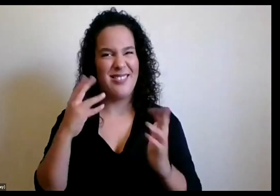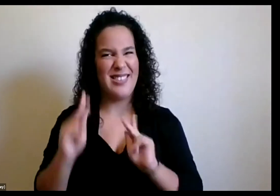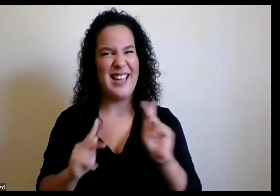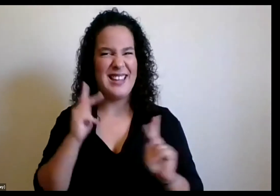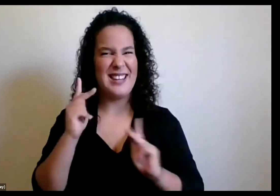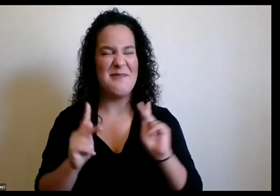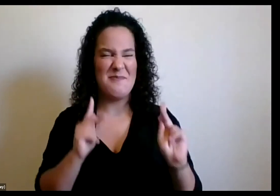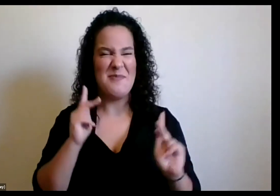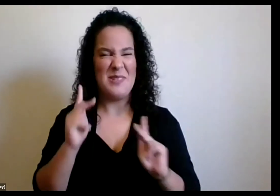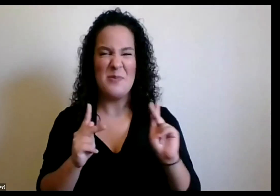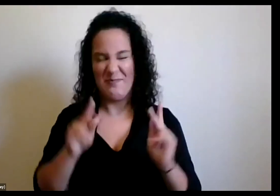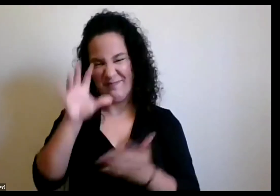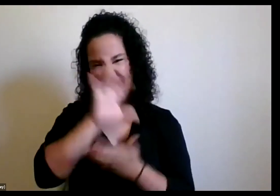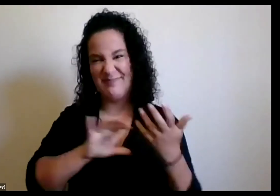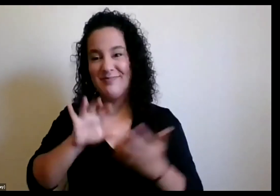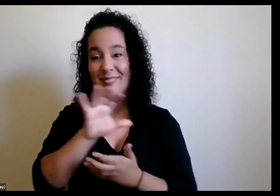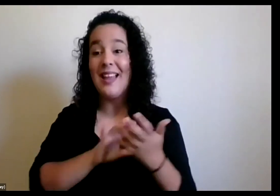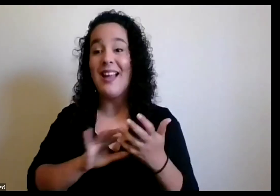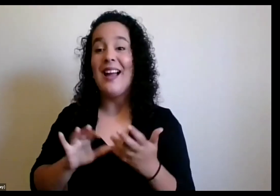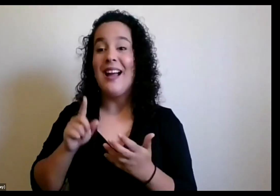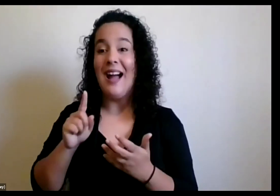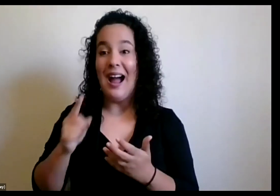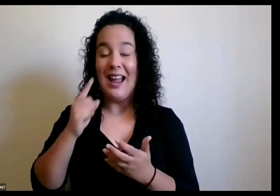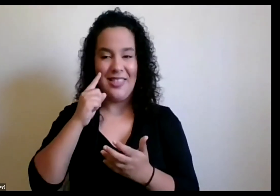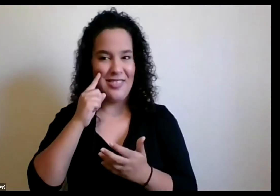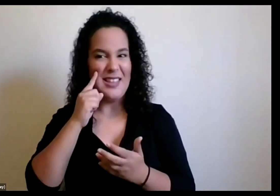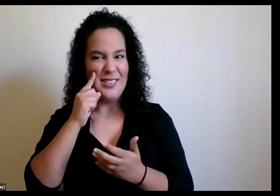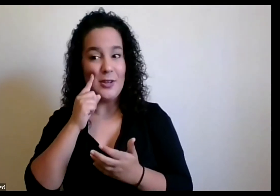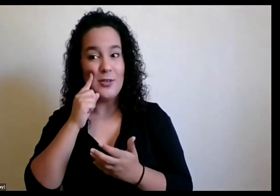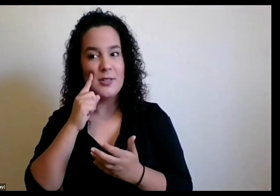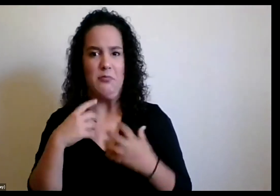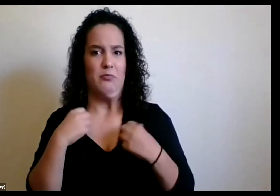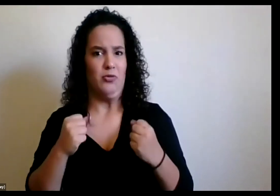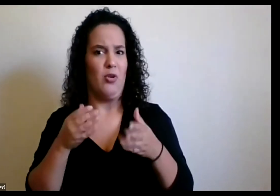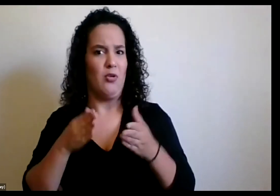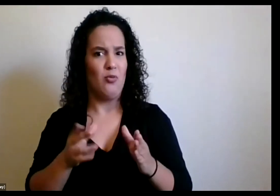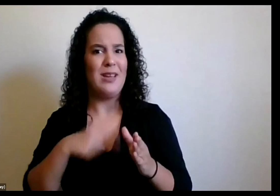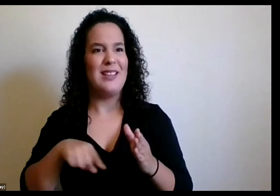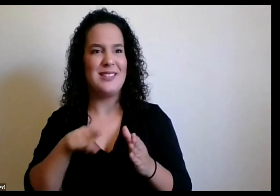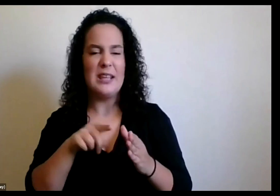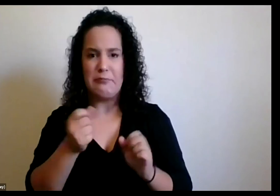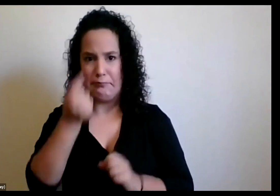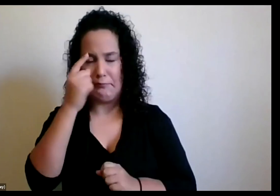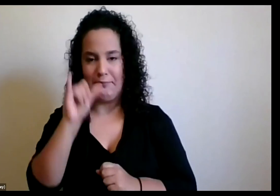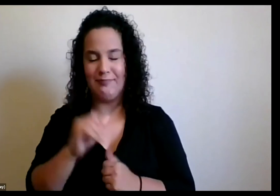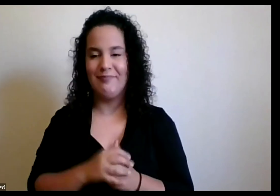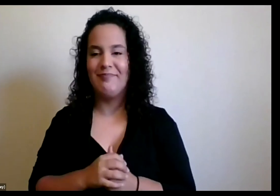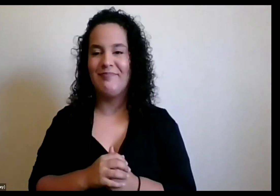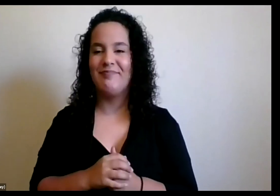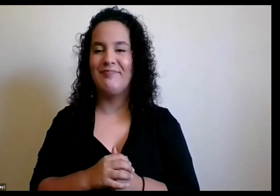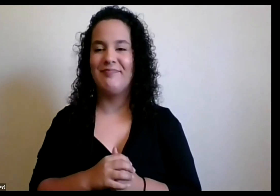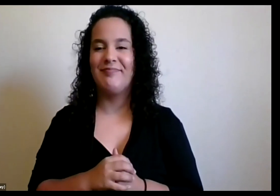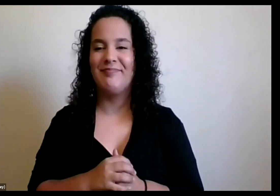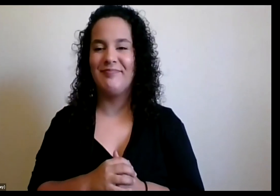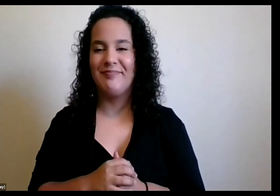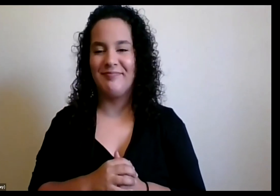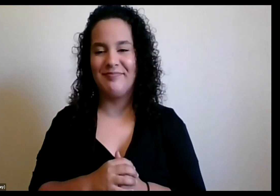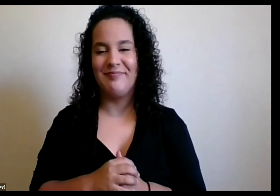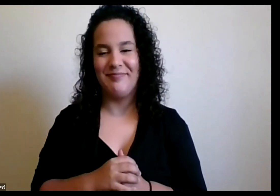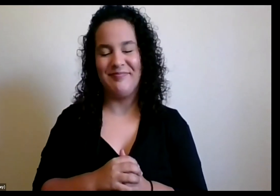robust ways for us to create narratives that really get at those folks who are kind of straddling the field